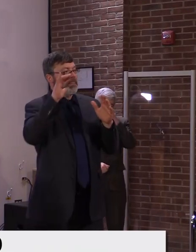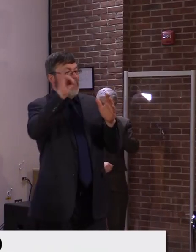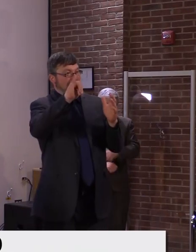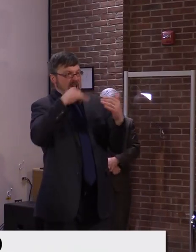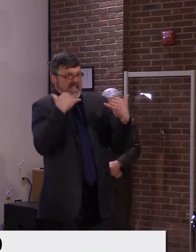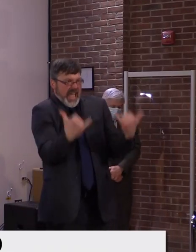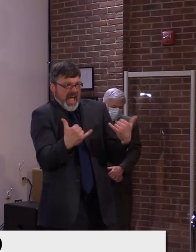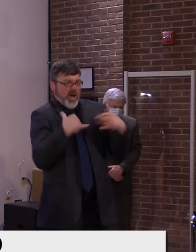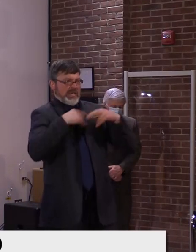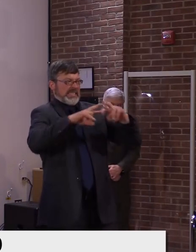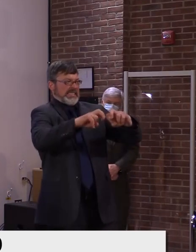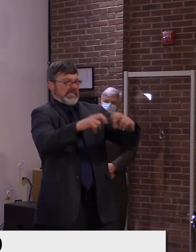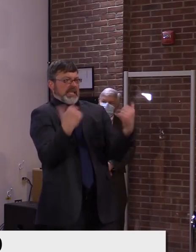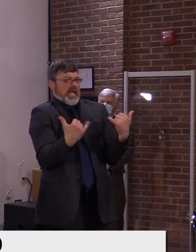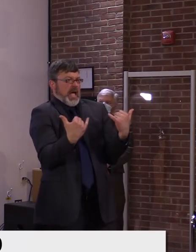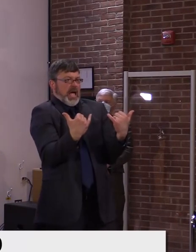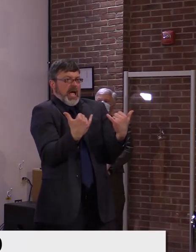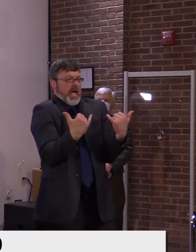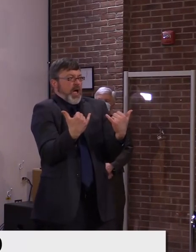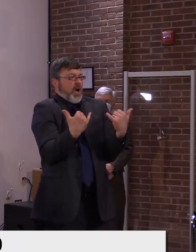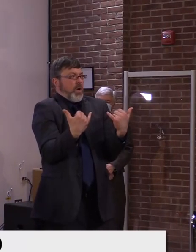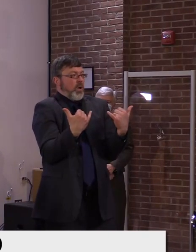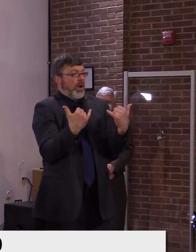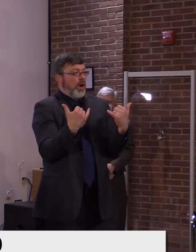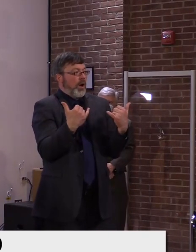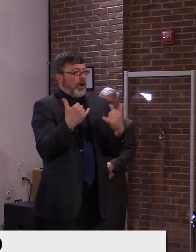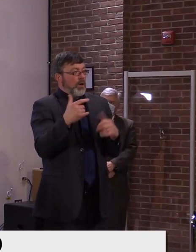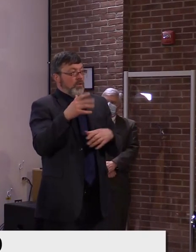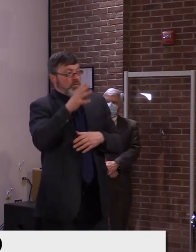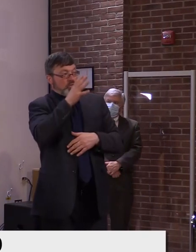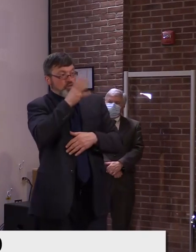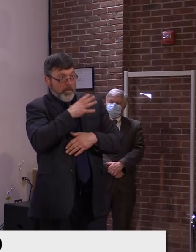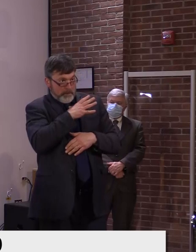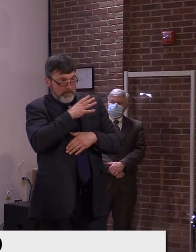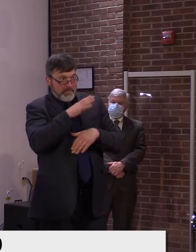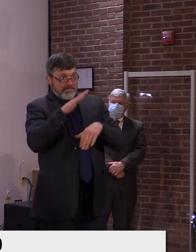best, because you're correct. If you're in the